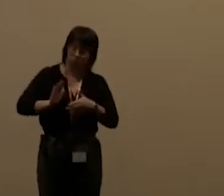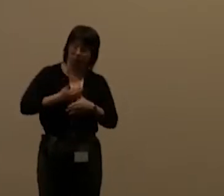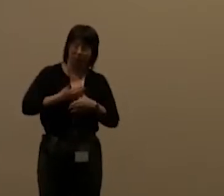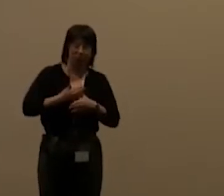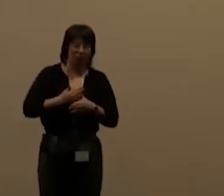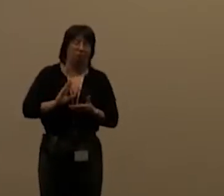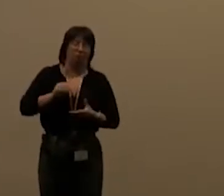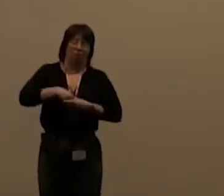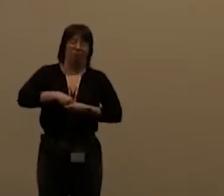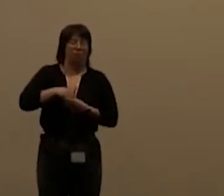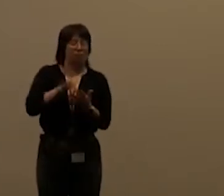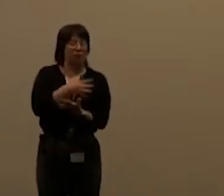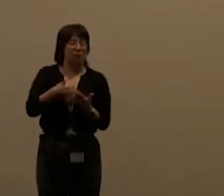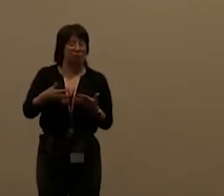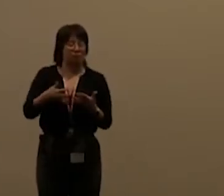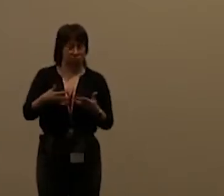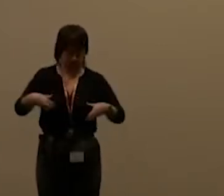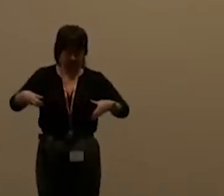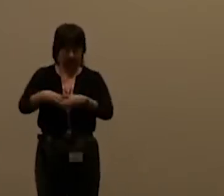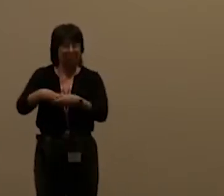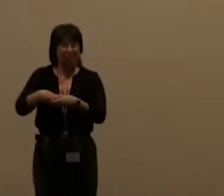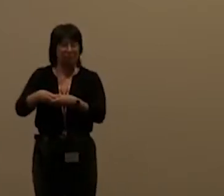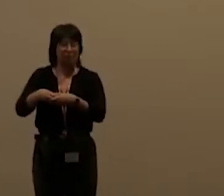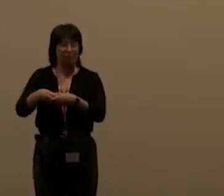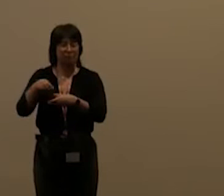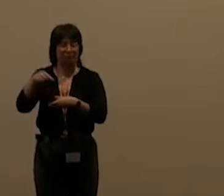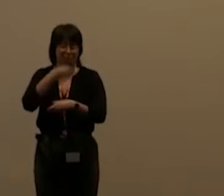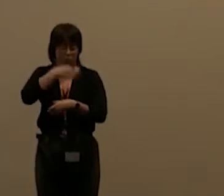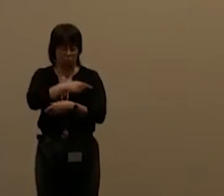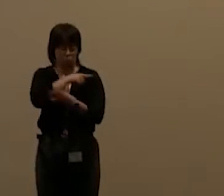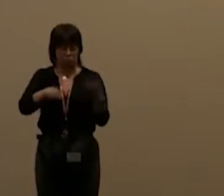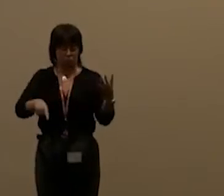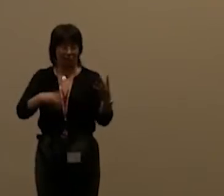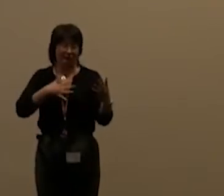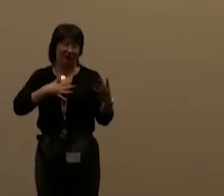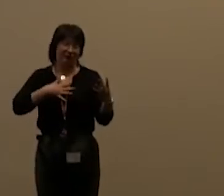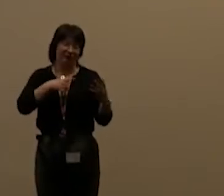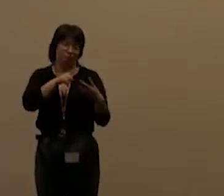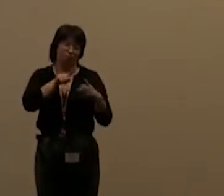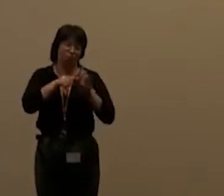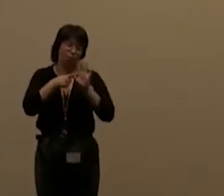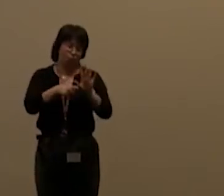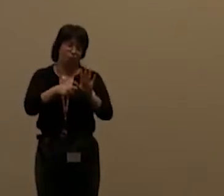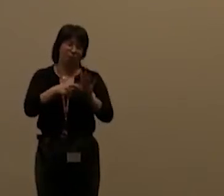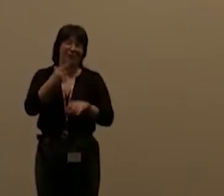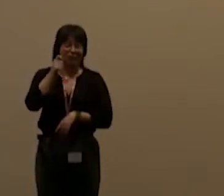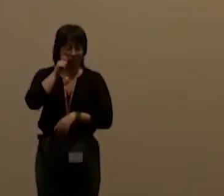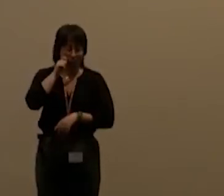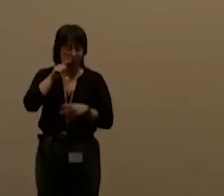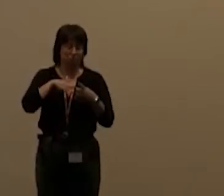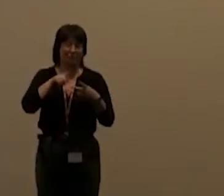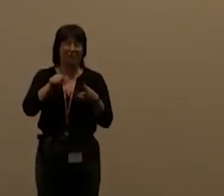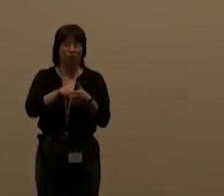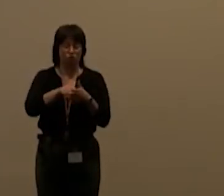that are built on top of the Power Platform for Teams. And there are a few here. The ones that I really like that I want to highlight are the inspection,